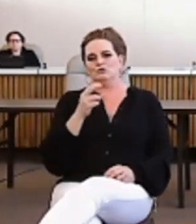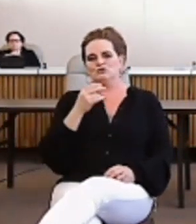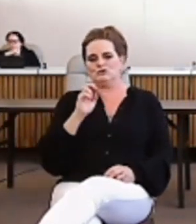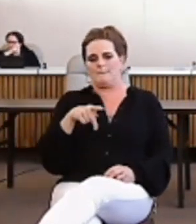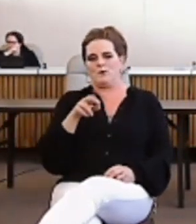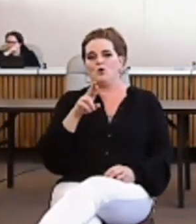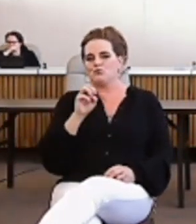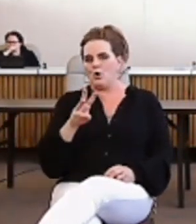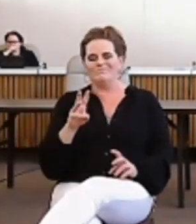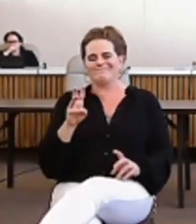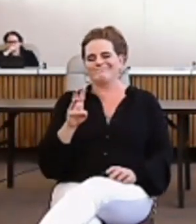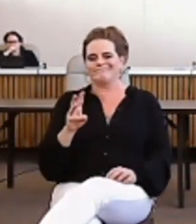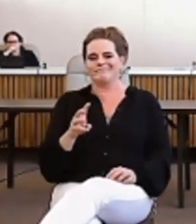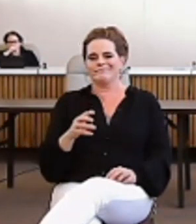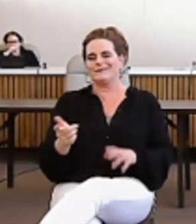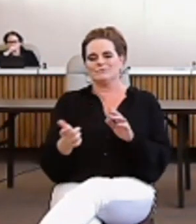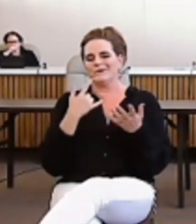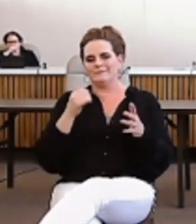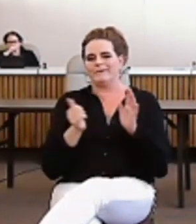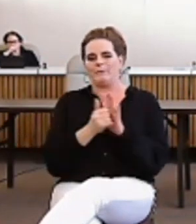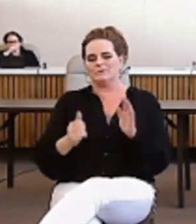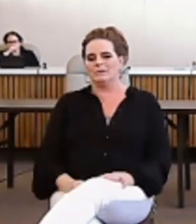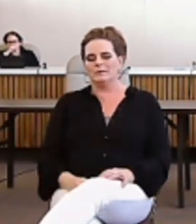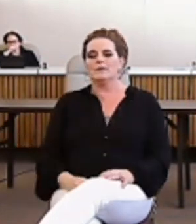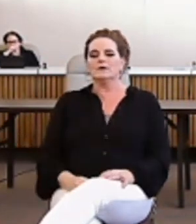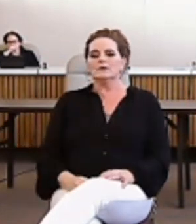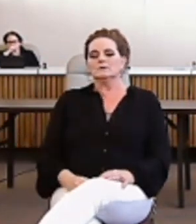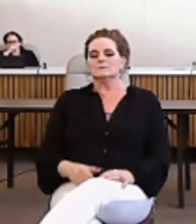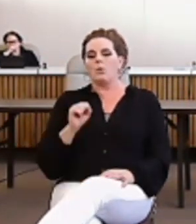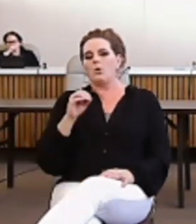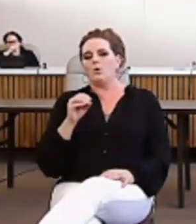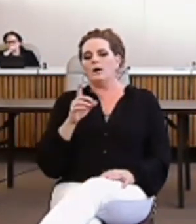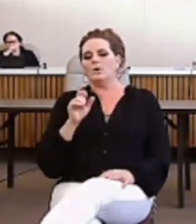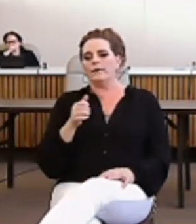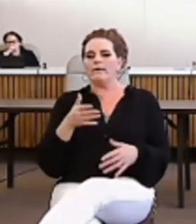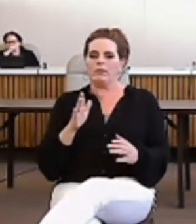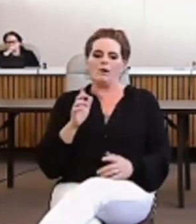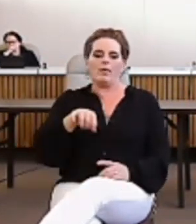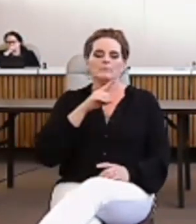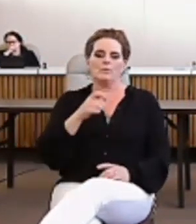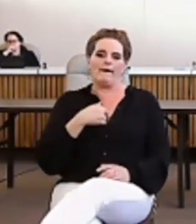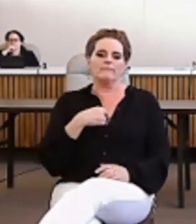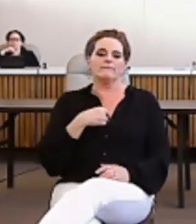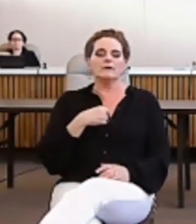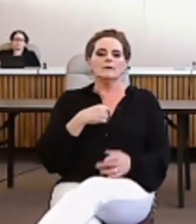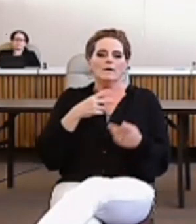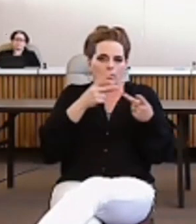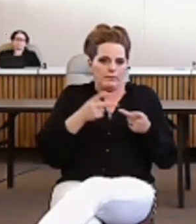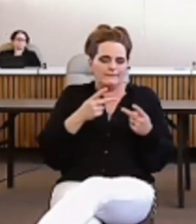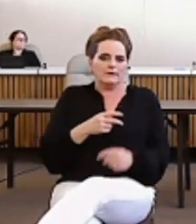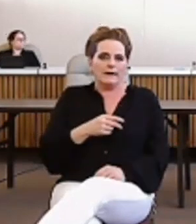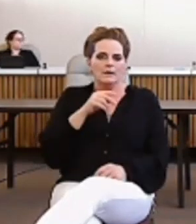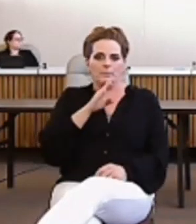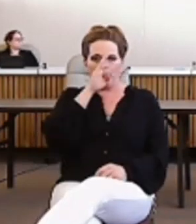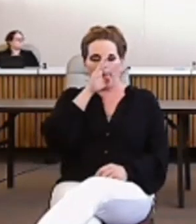folks onto that area. And so we passed that law, like I said, sometime last year. So that's what they're coming. It's with a special